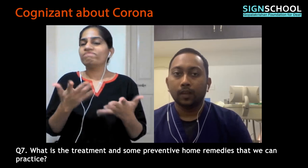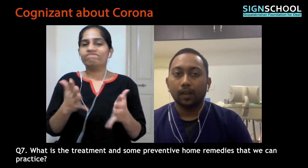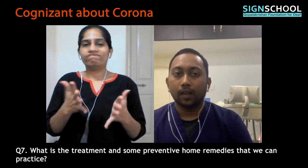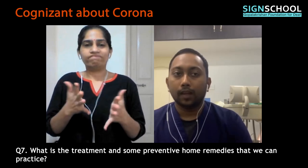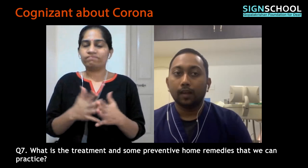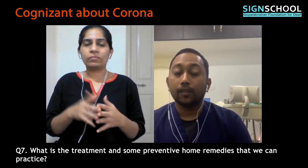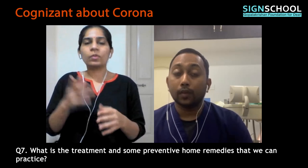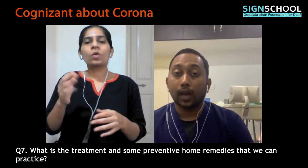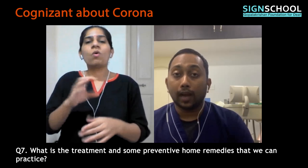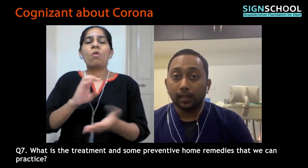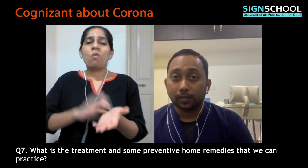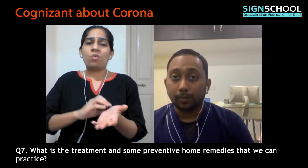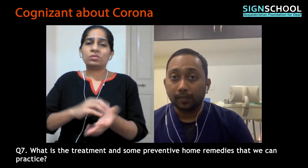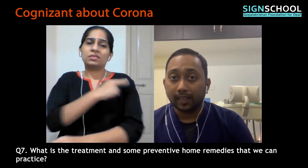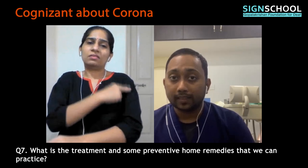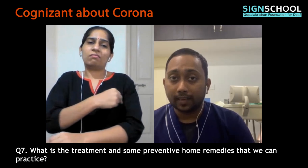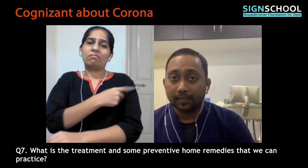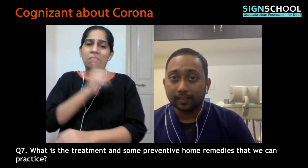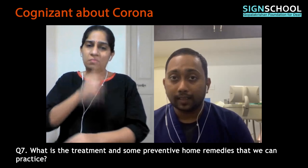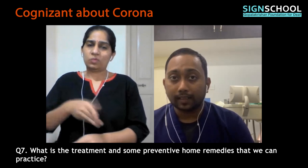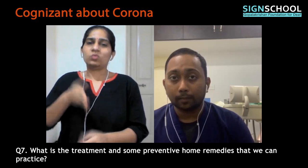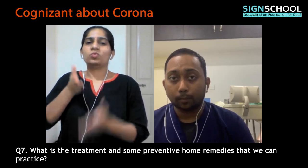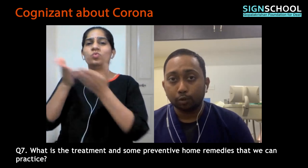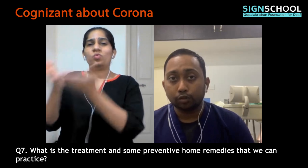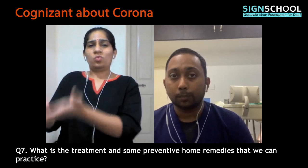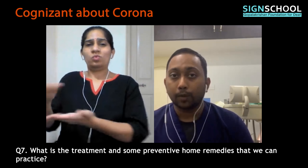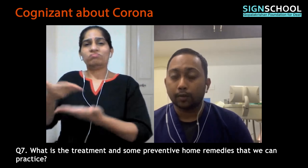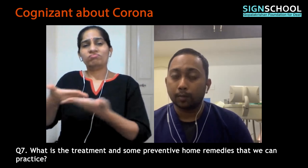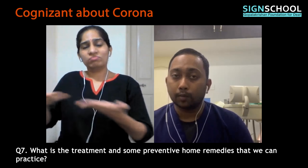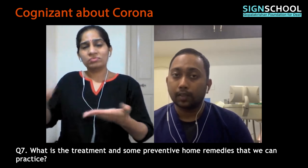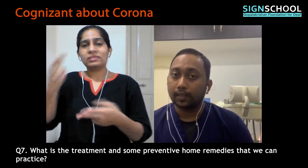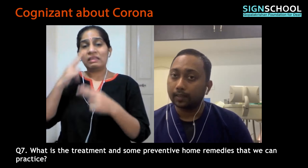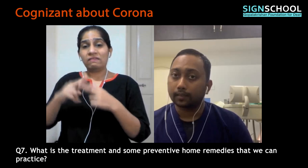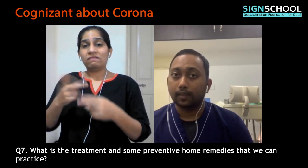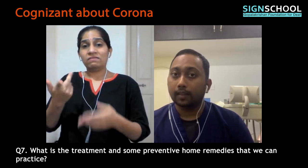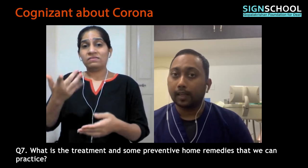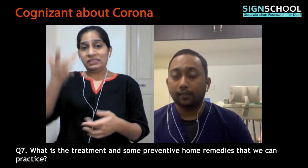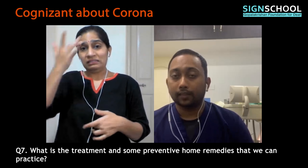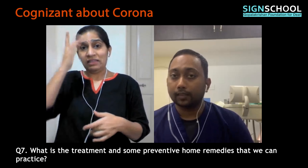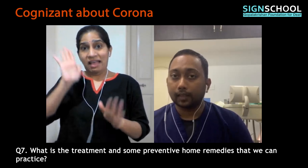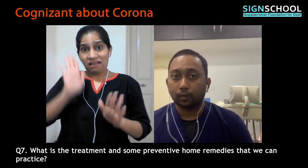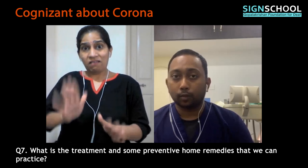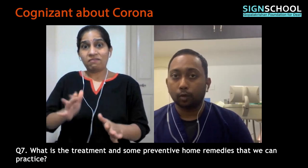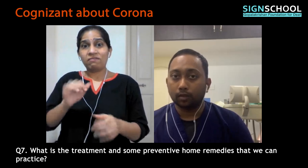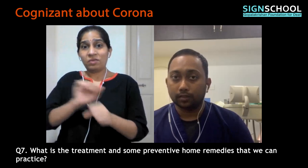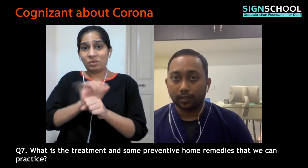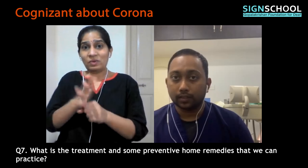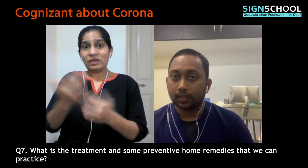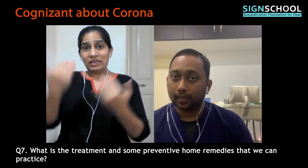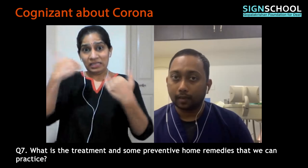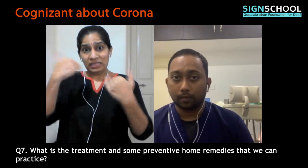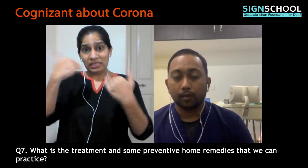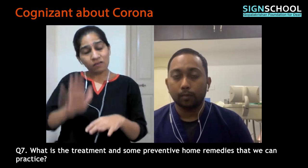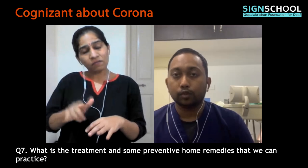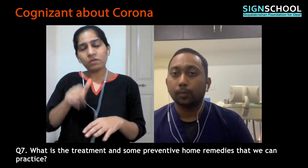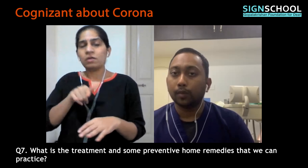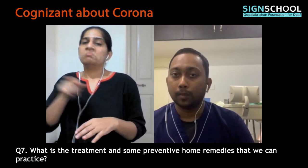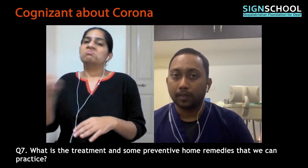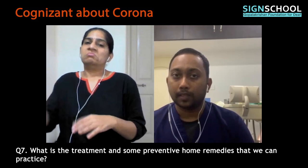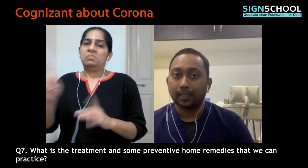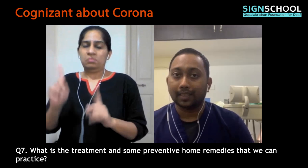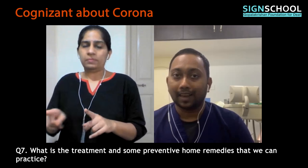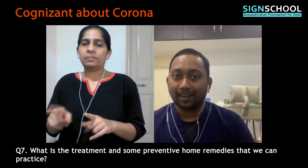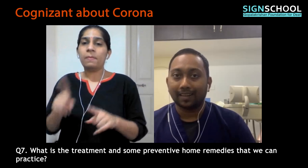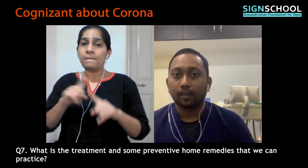you. If you ask me if there's anything that can boost up your immunity, yes, everything that you told, ginger can boost